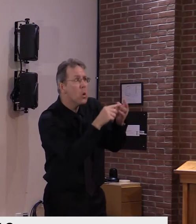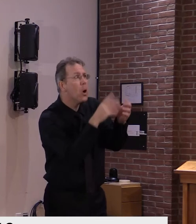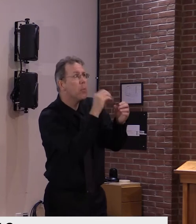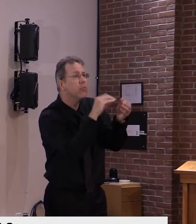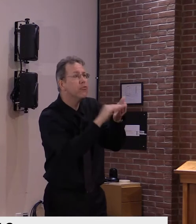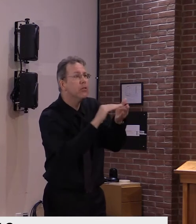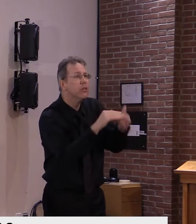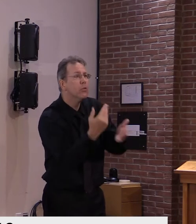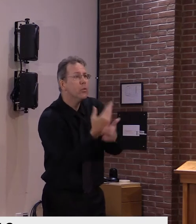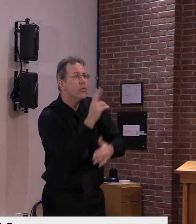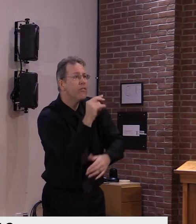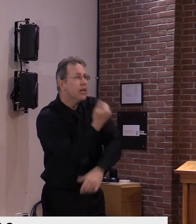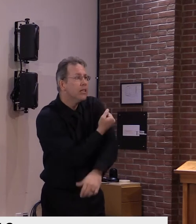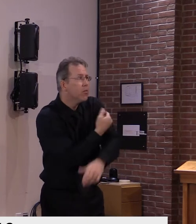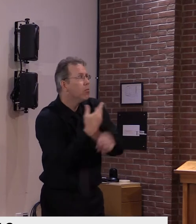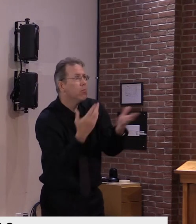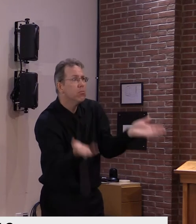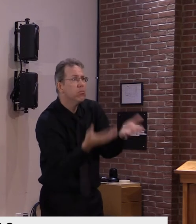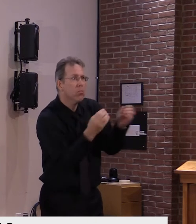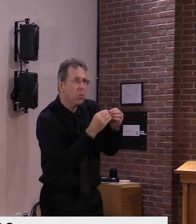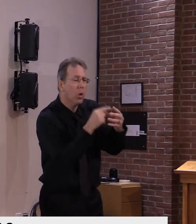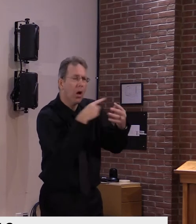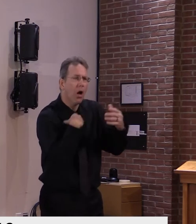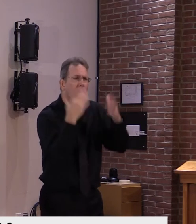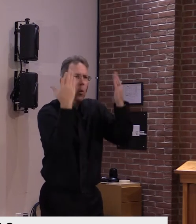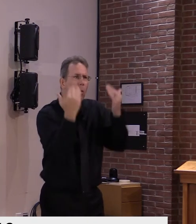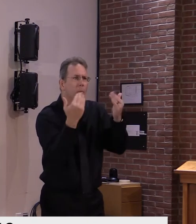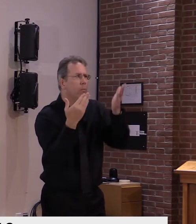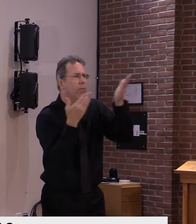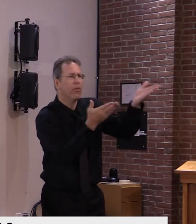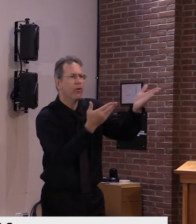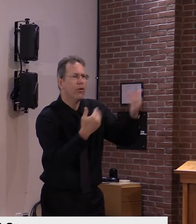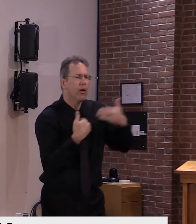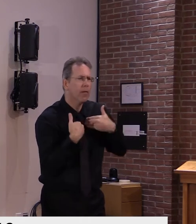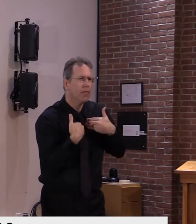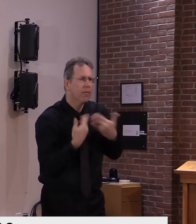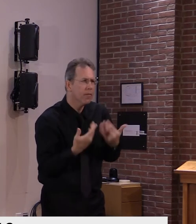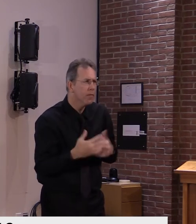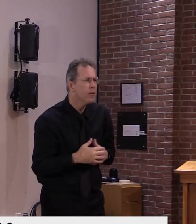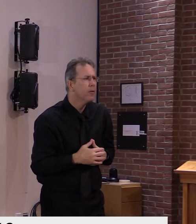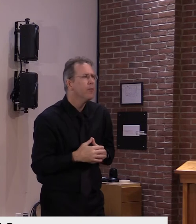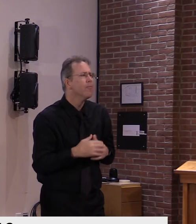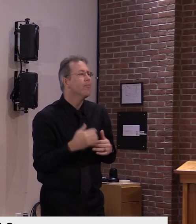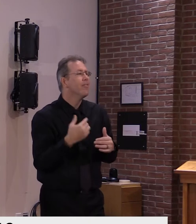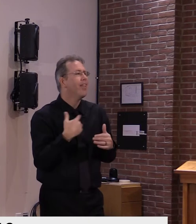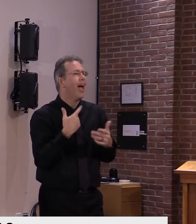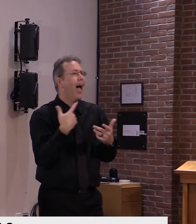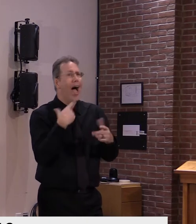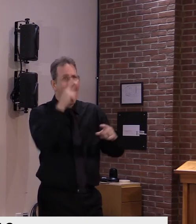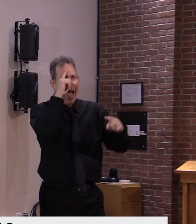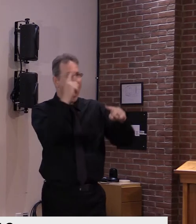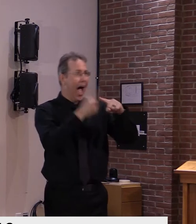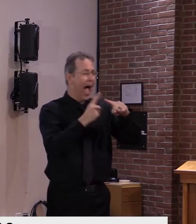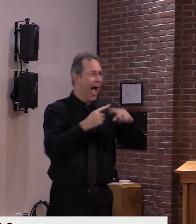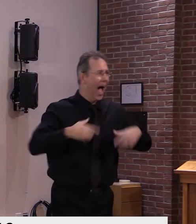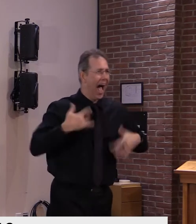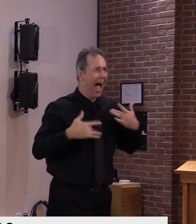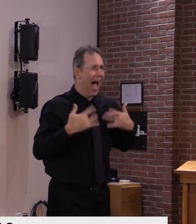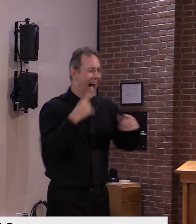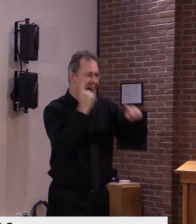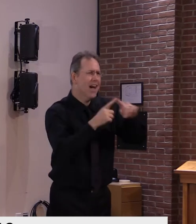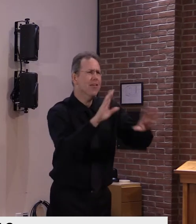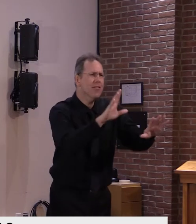again, maybe it's a glass half full perspective, but I think we need a little bit of hope, and I think this provides